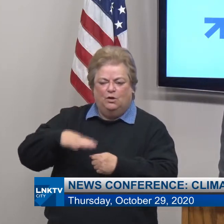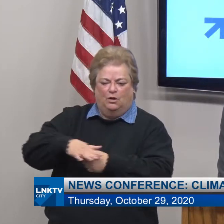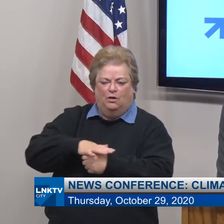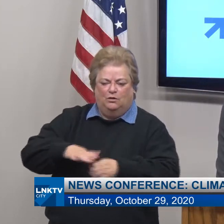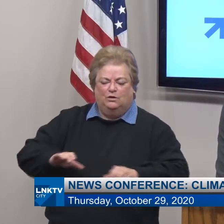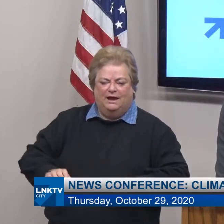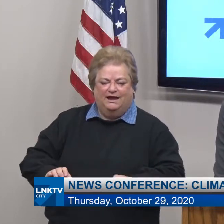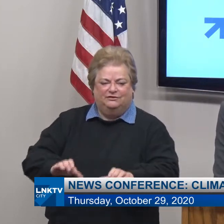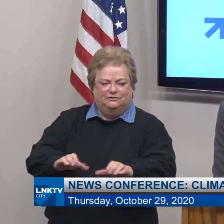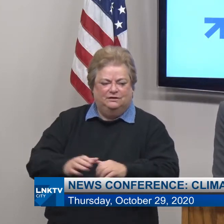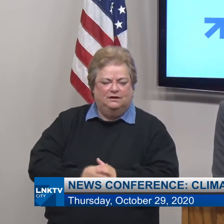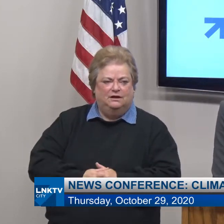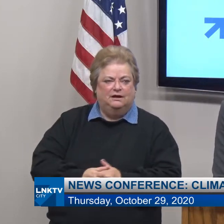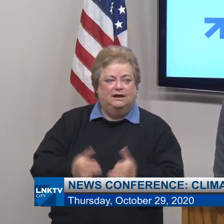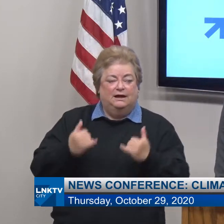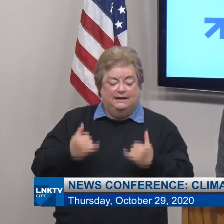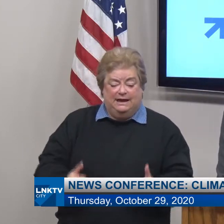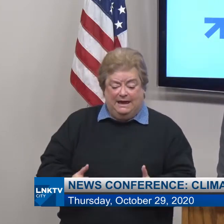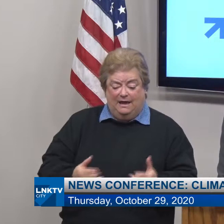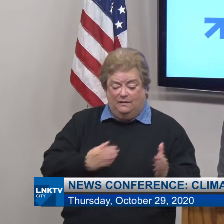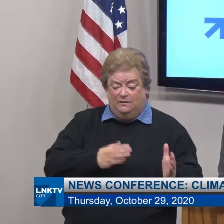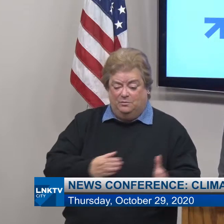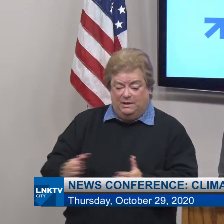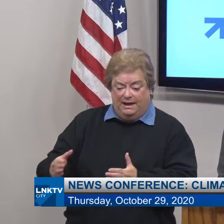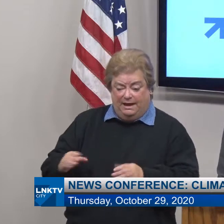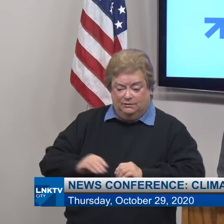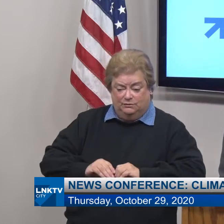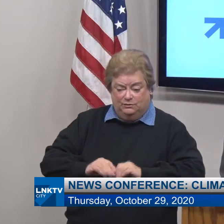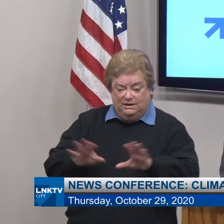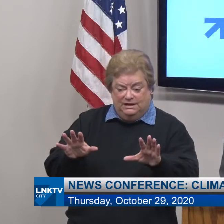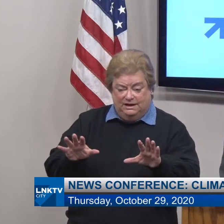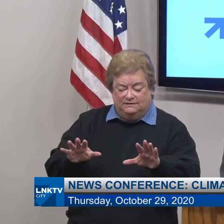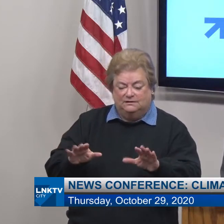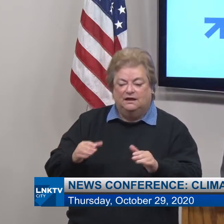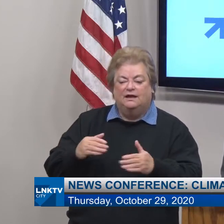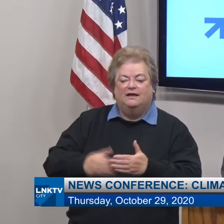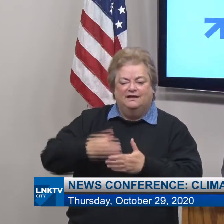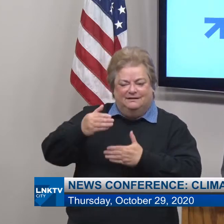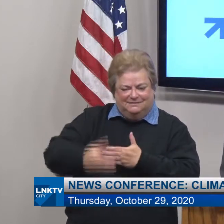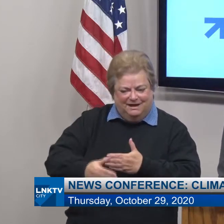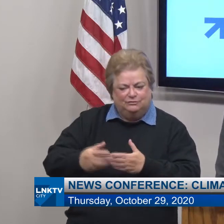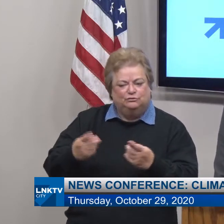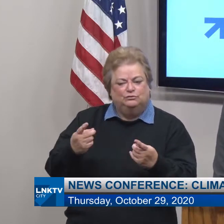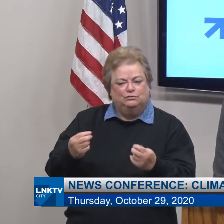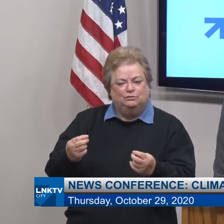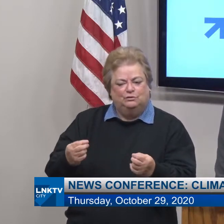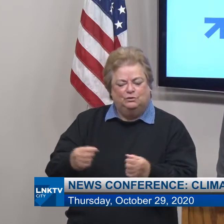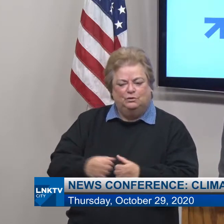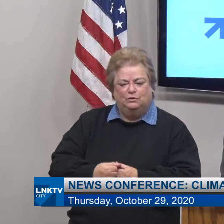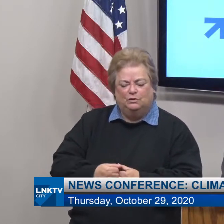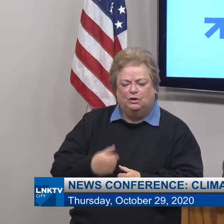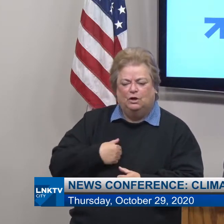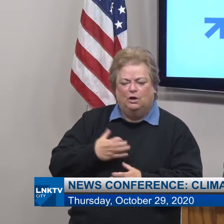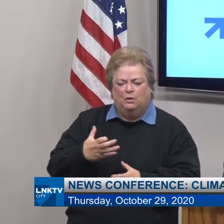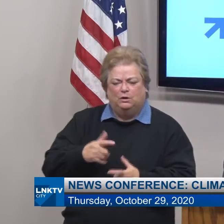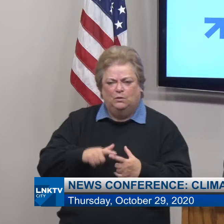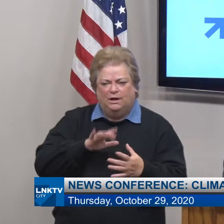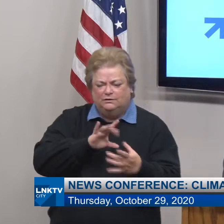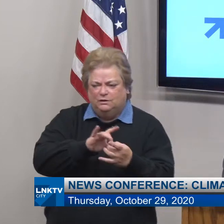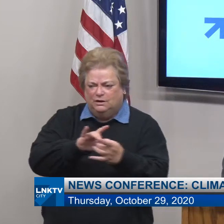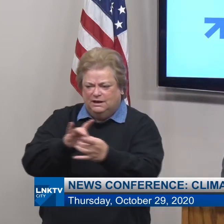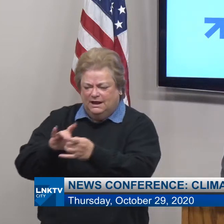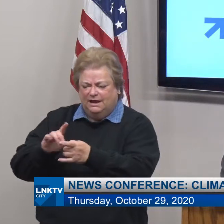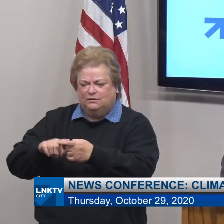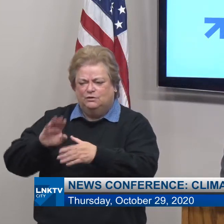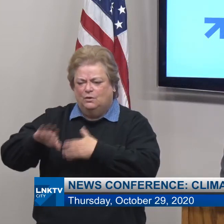action. Now, with the release of the draft climate action plan, we begin the next phase of public engagement. We want to connect across all